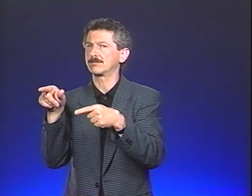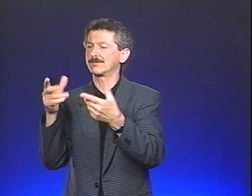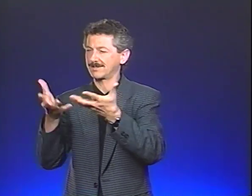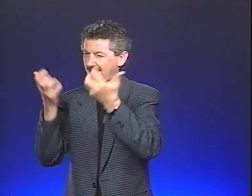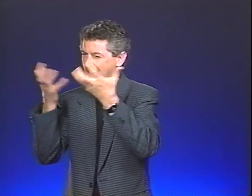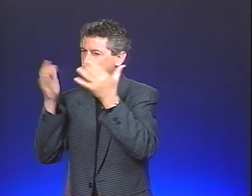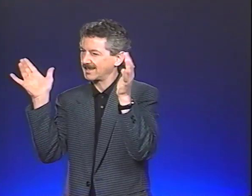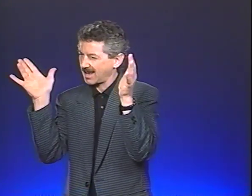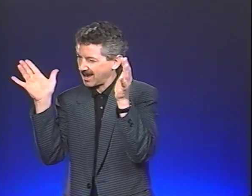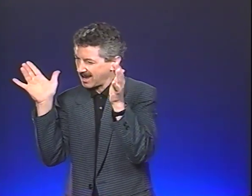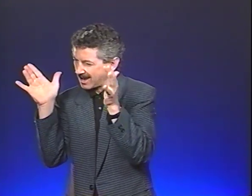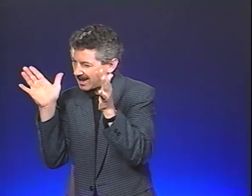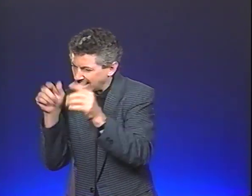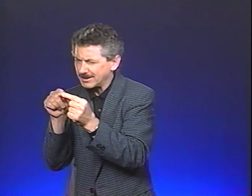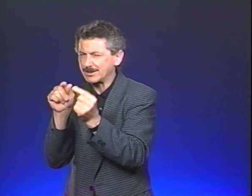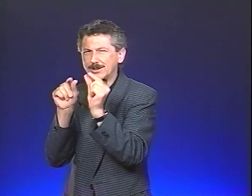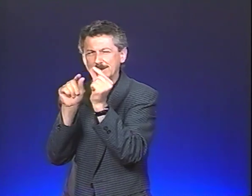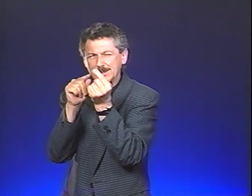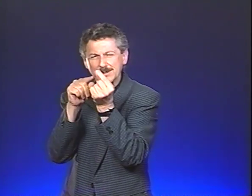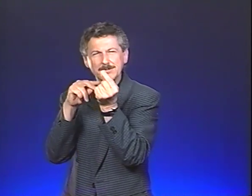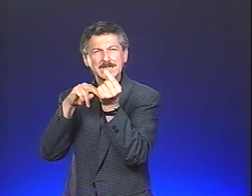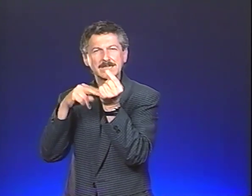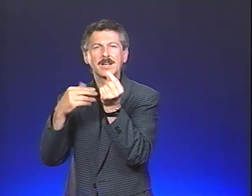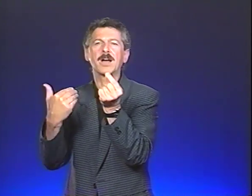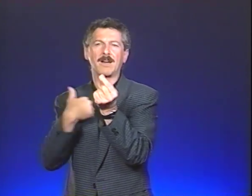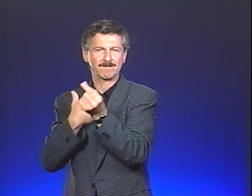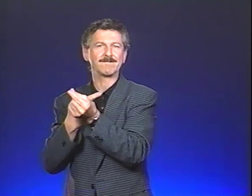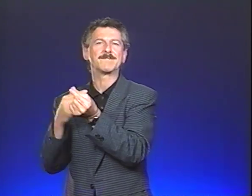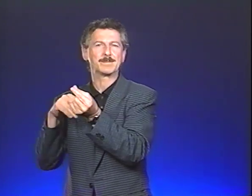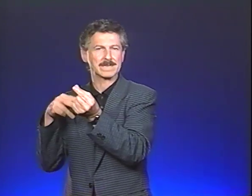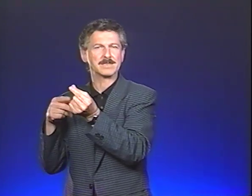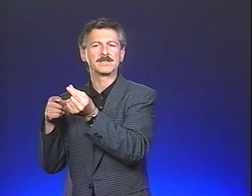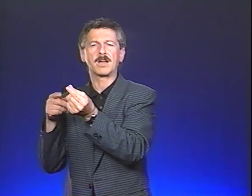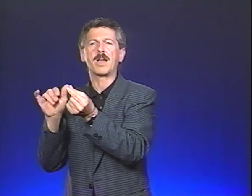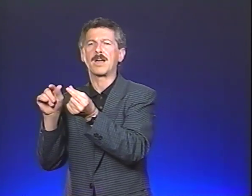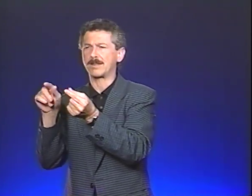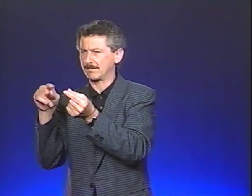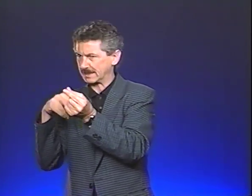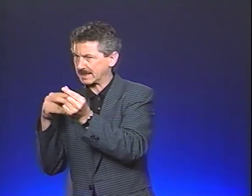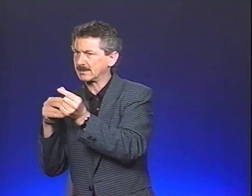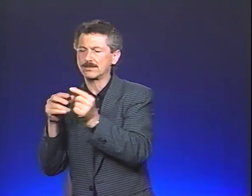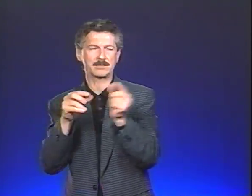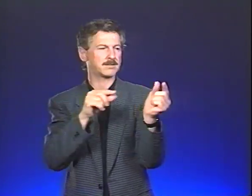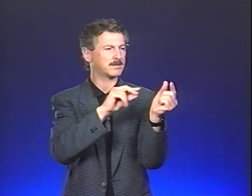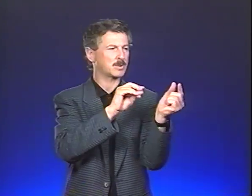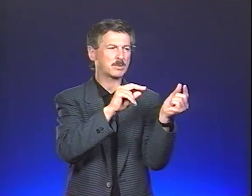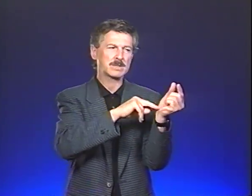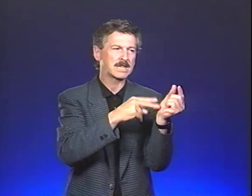whereas morphology is the study of the smallest meaningful unit of language.